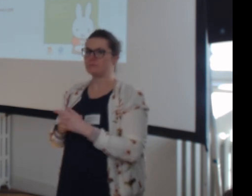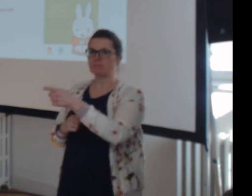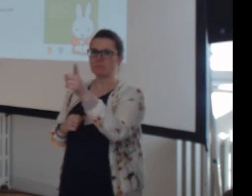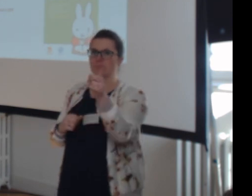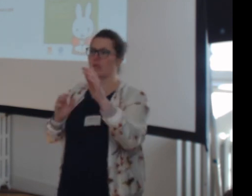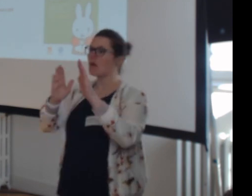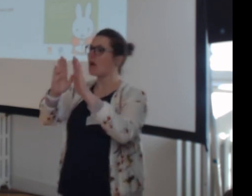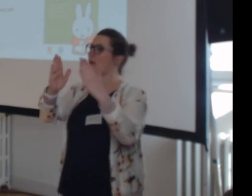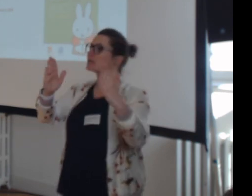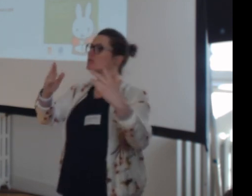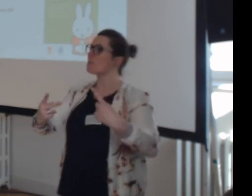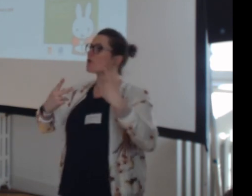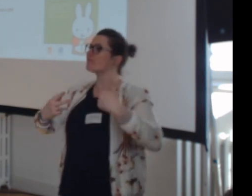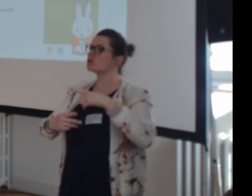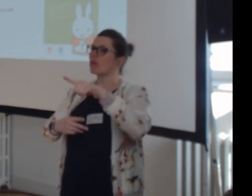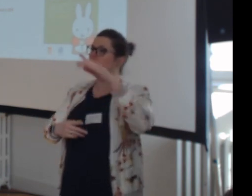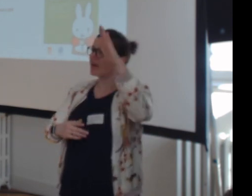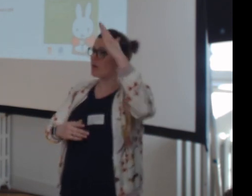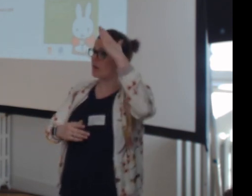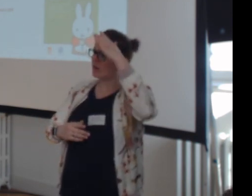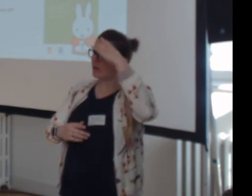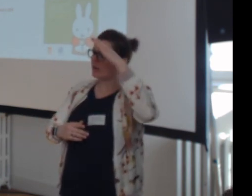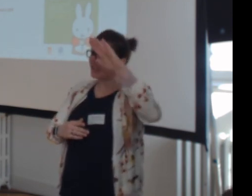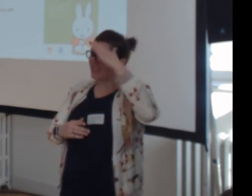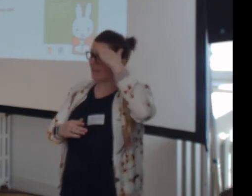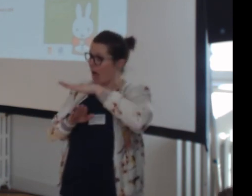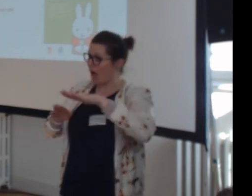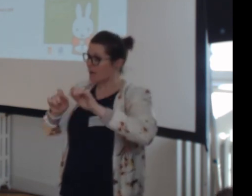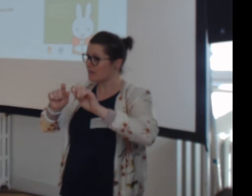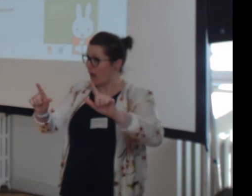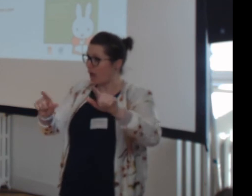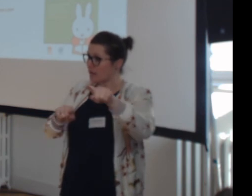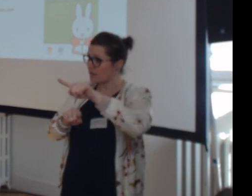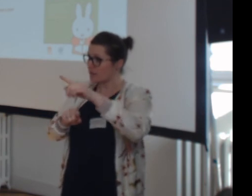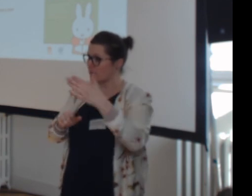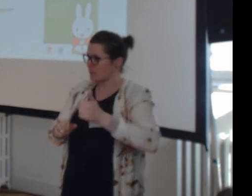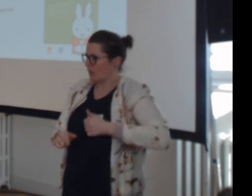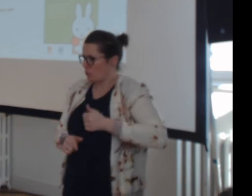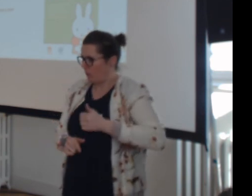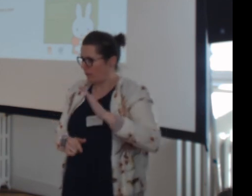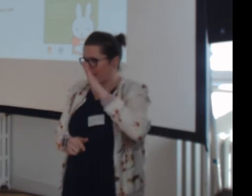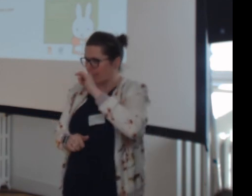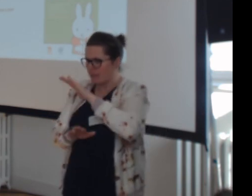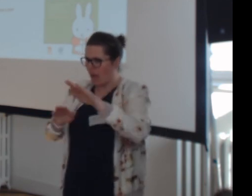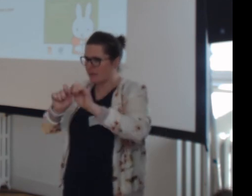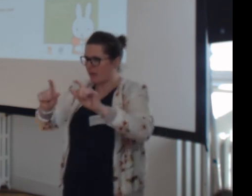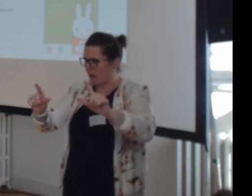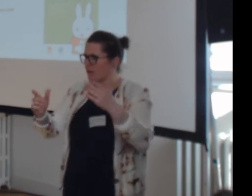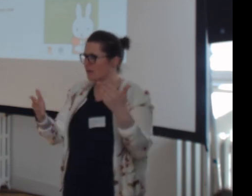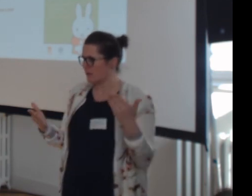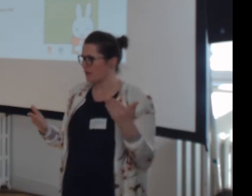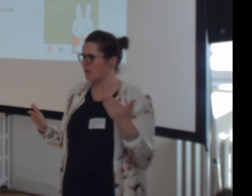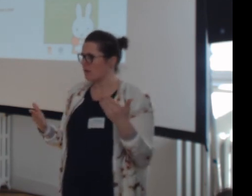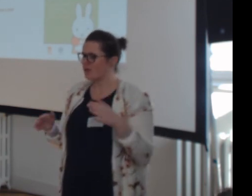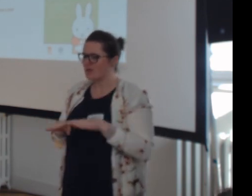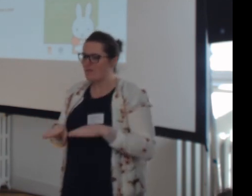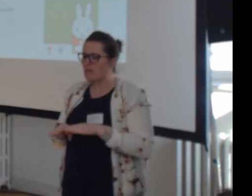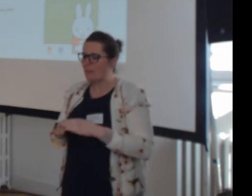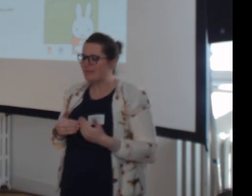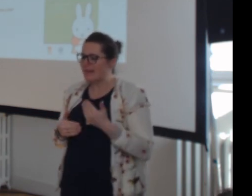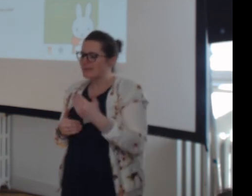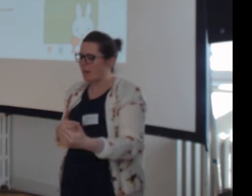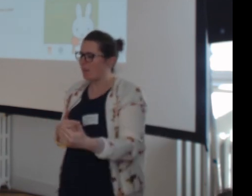libraries know all these languages in which we want to read aloud? Of course not. And this is one fundamental step.